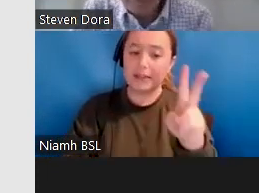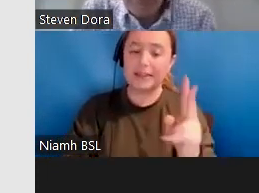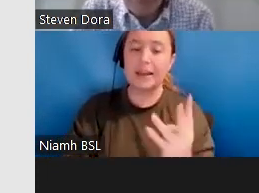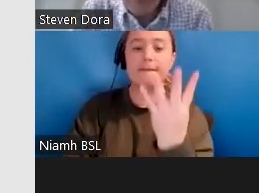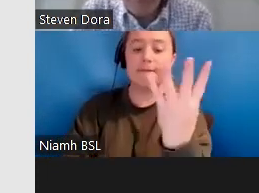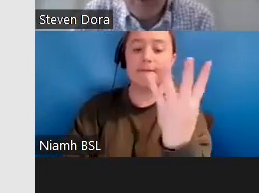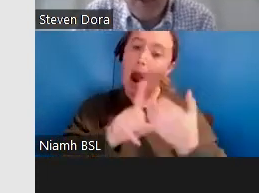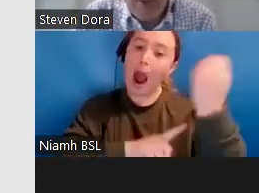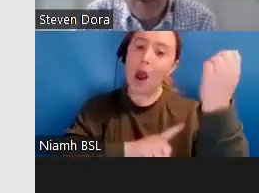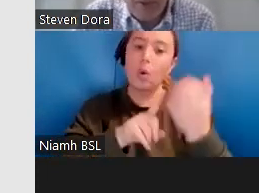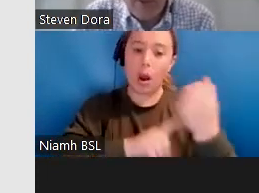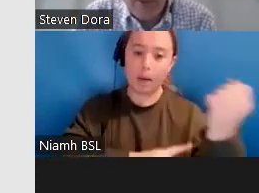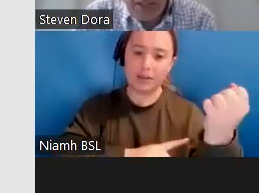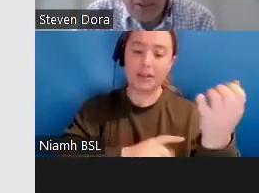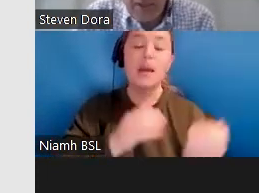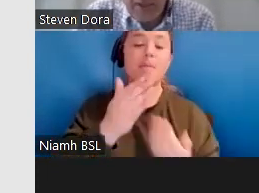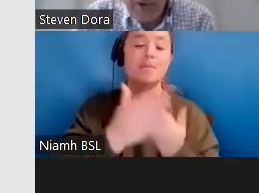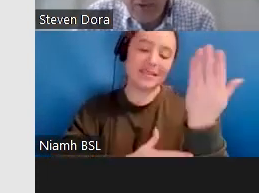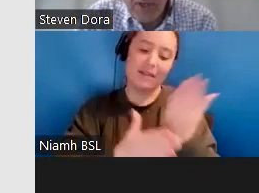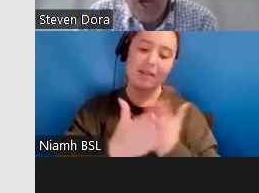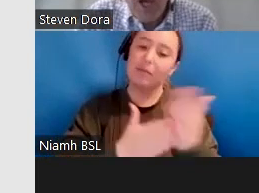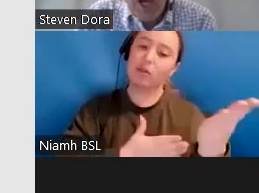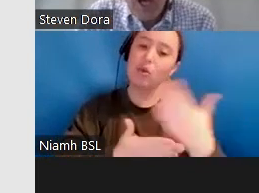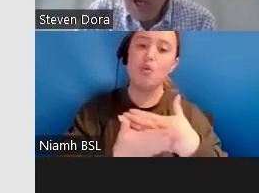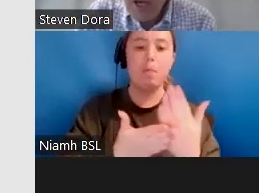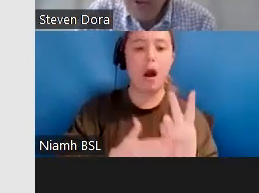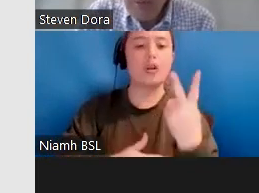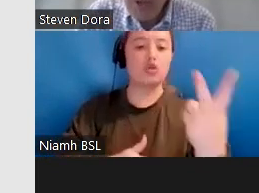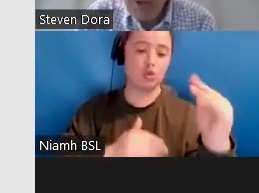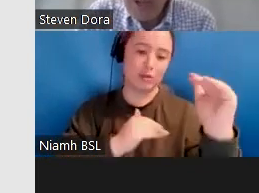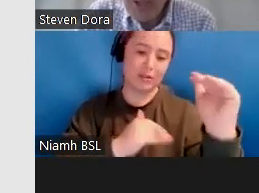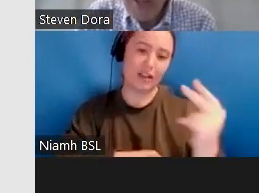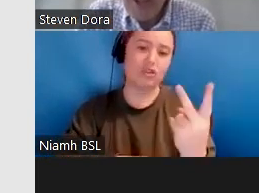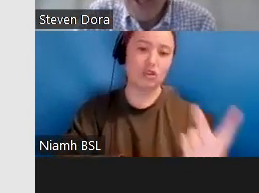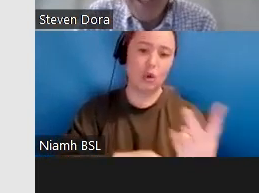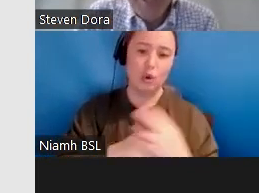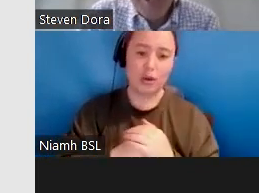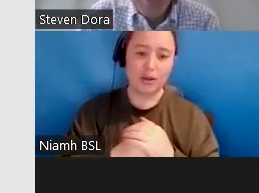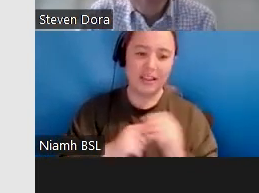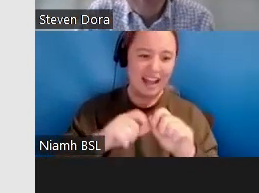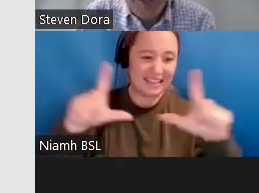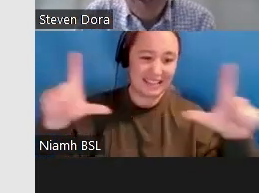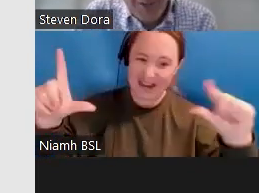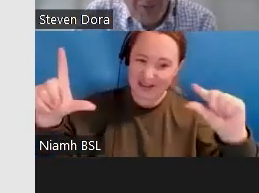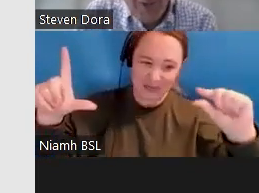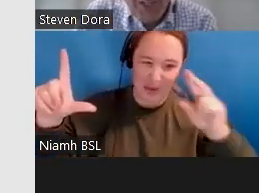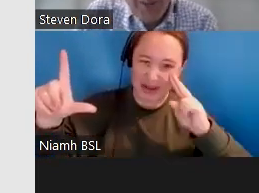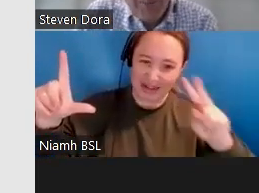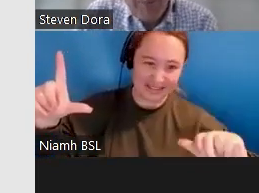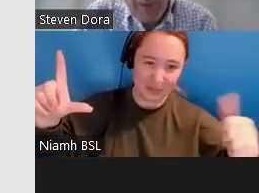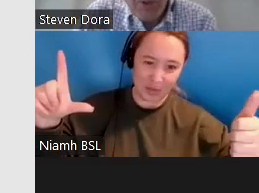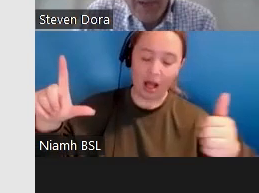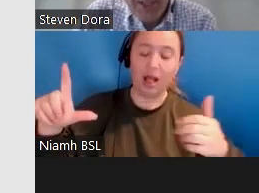accessibility, which were developed under Part 2 of the Accessible Travel Framework. I'll read them out here because it's not a very good slide. So more